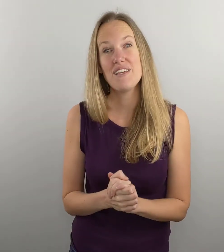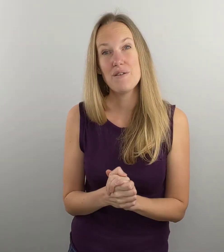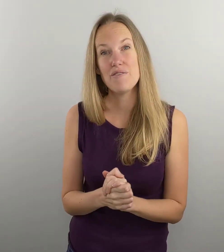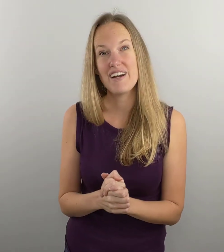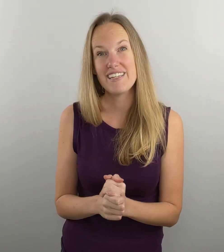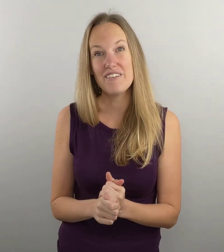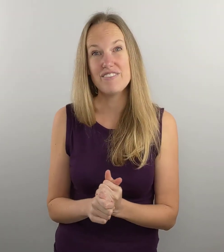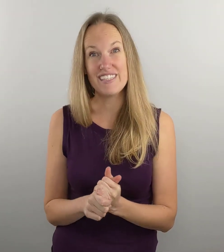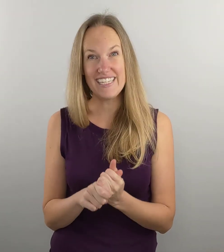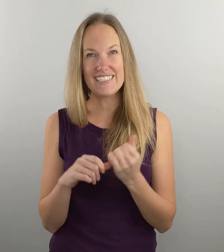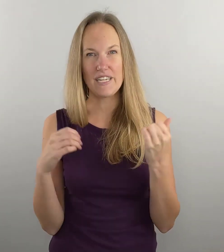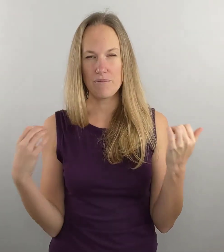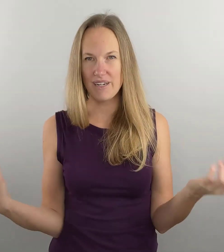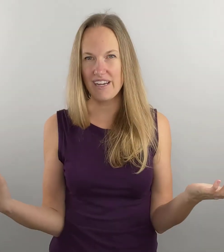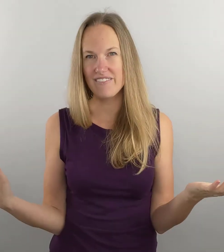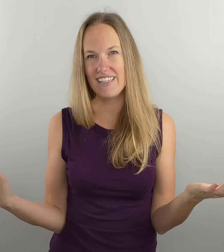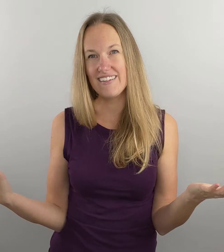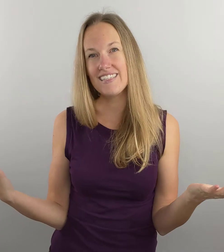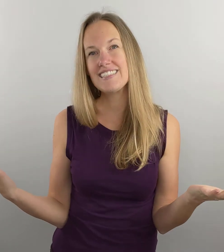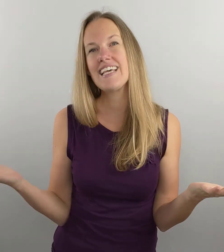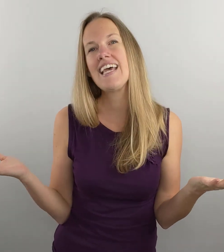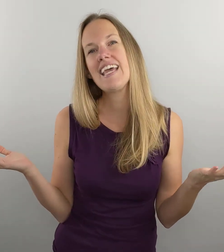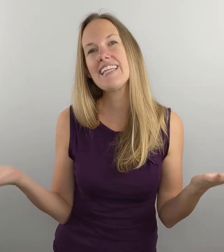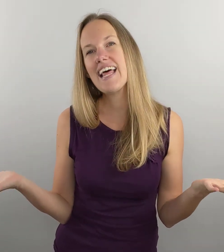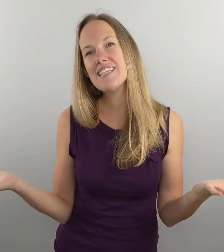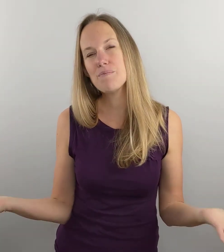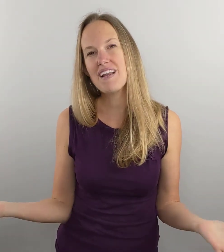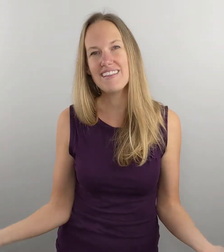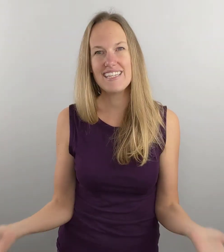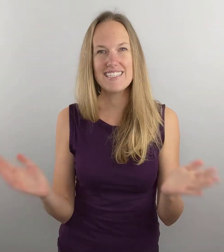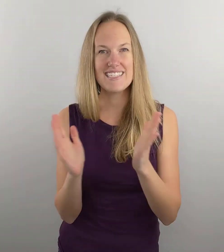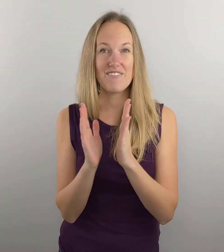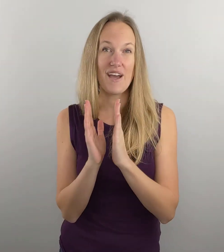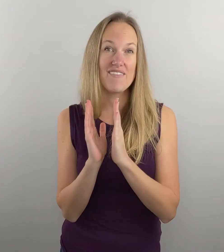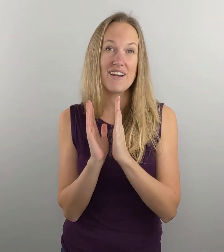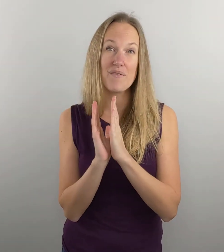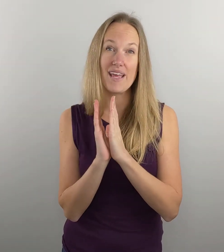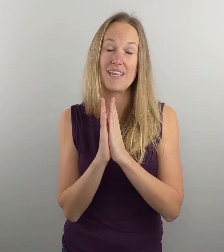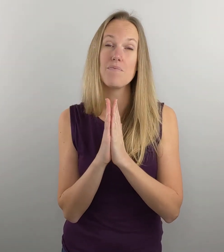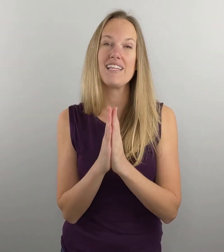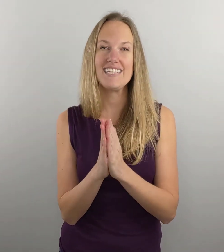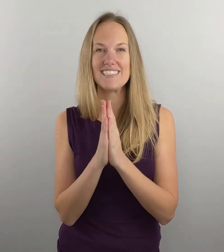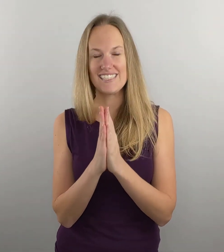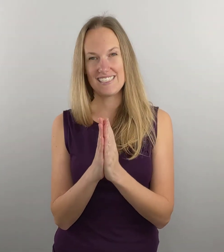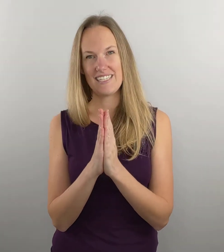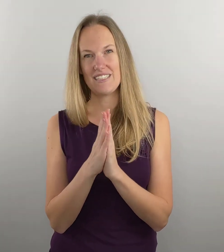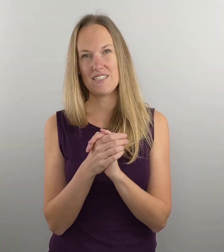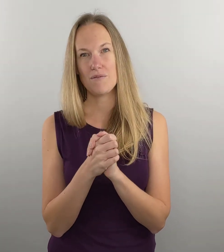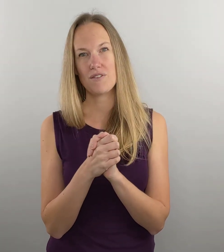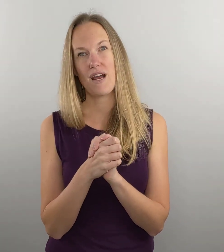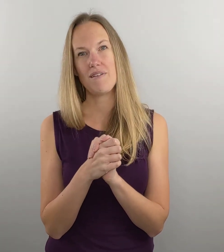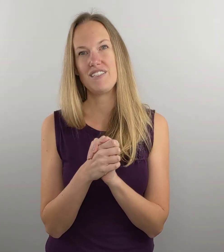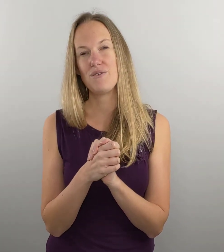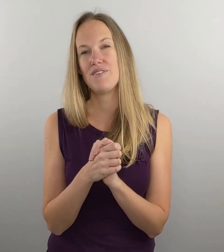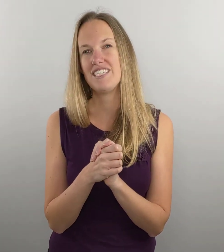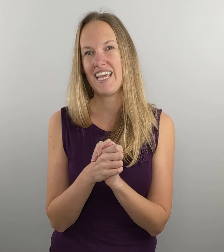will find helpful links like printing off the lyrics. And last but not least, if you haven't already, please consider subscribing to the